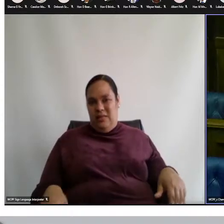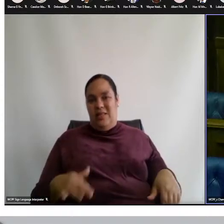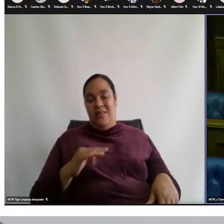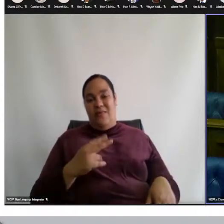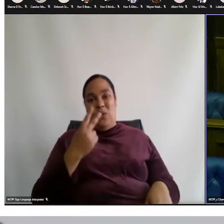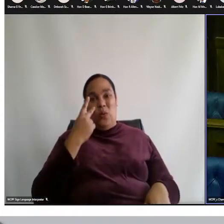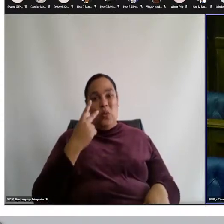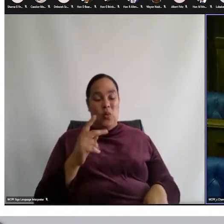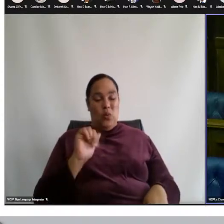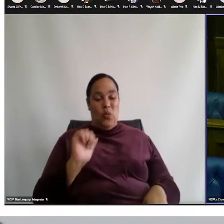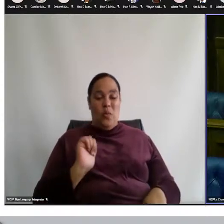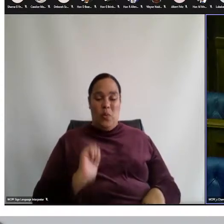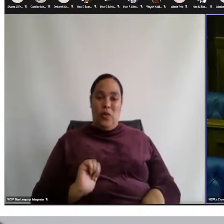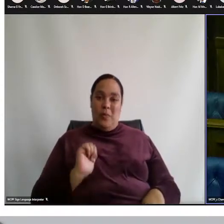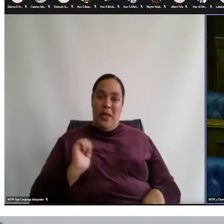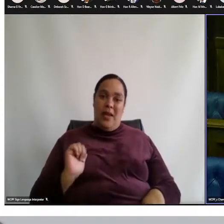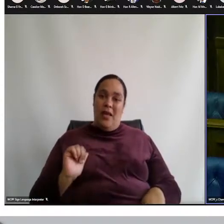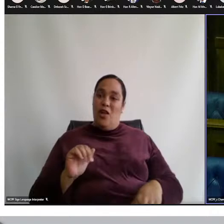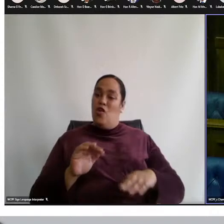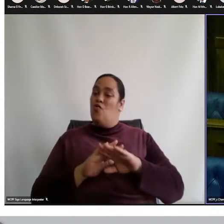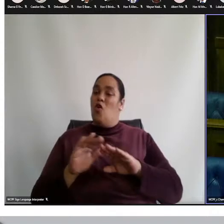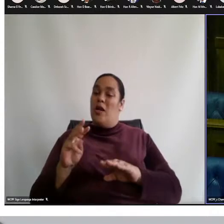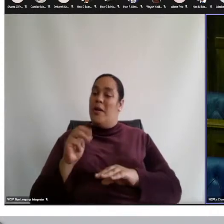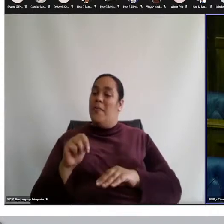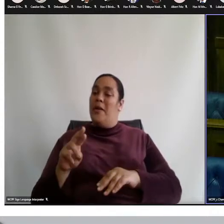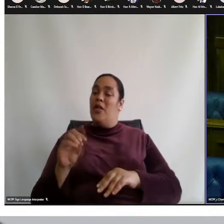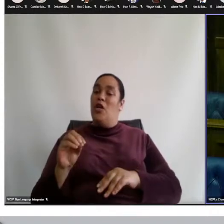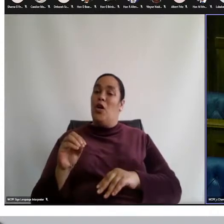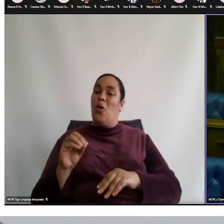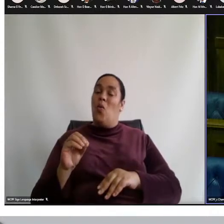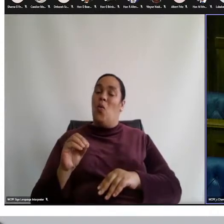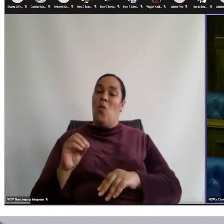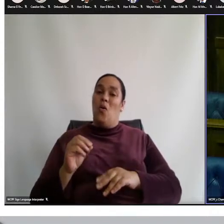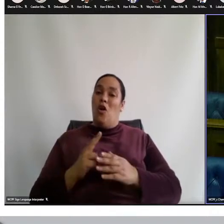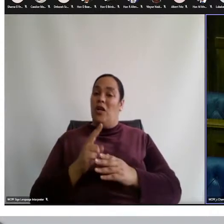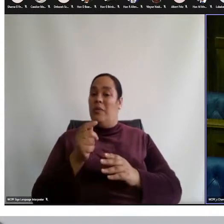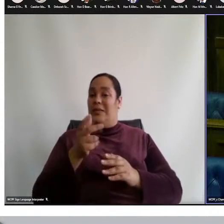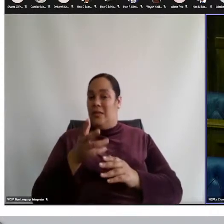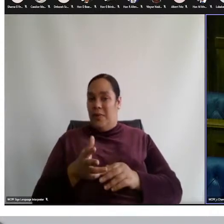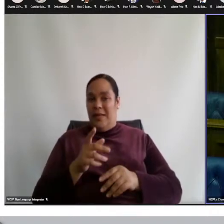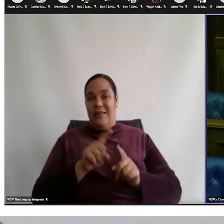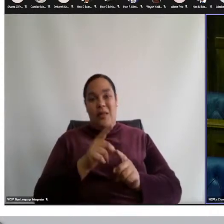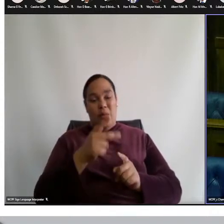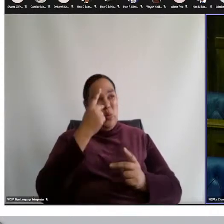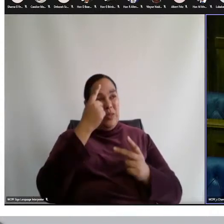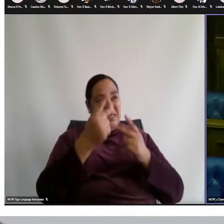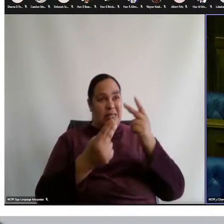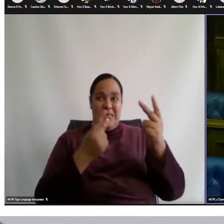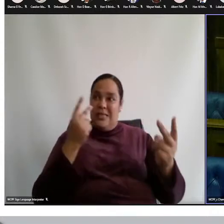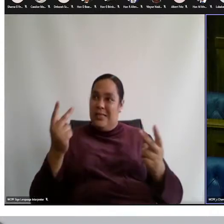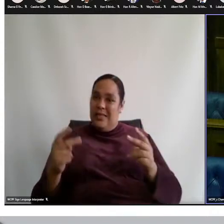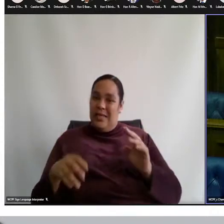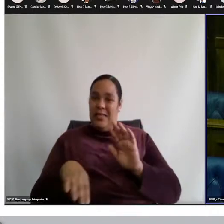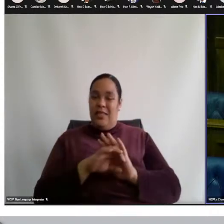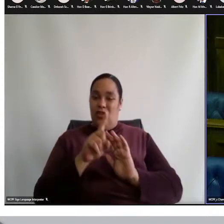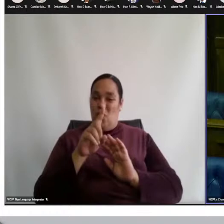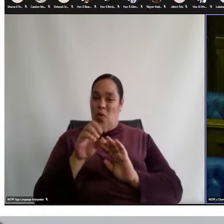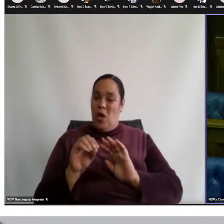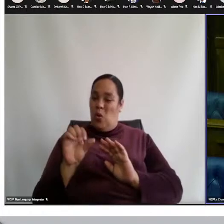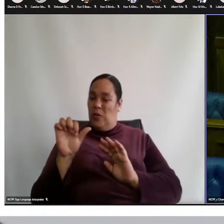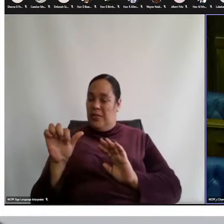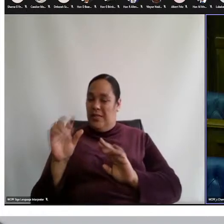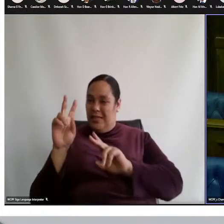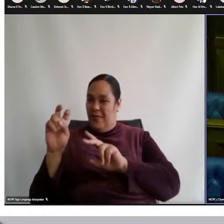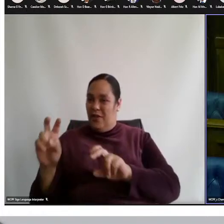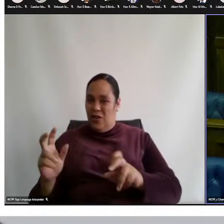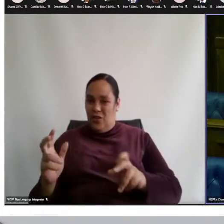the municipalities in the non-metro, Honourable Speaker, and you see where have Section 106 investigations